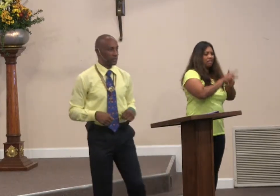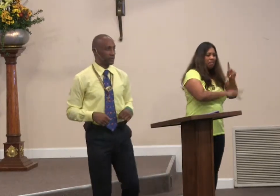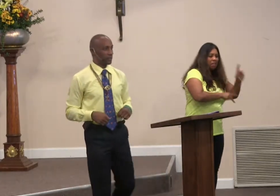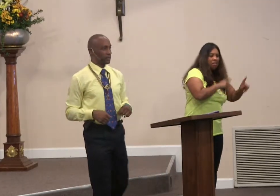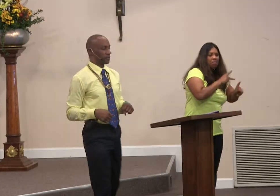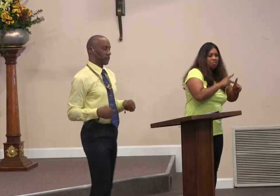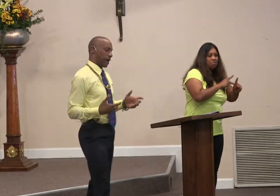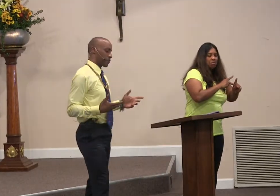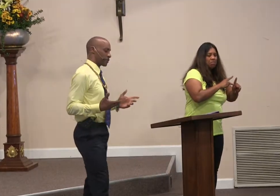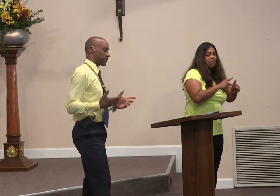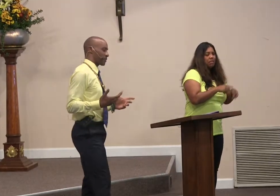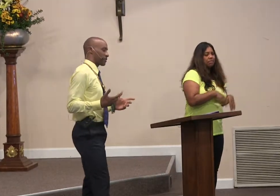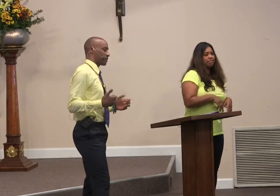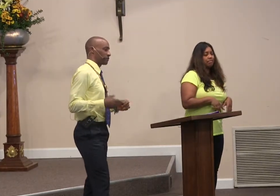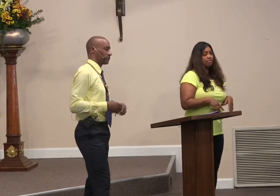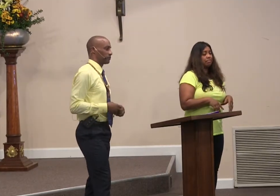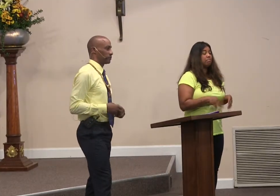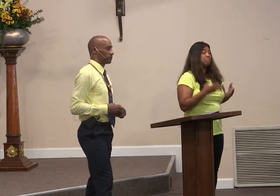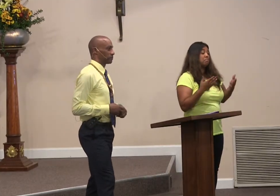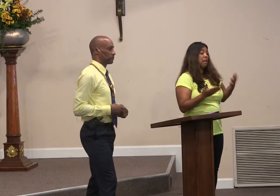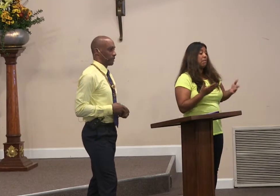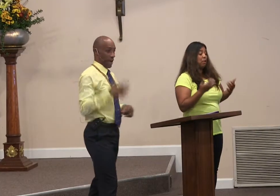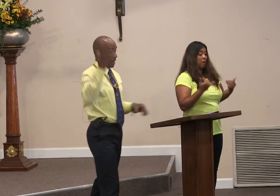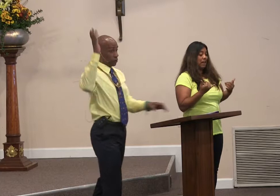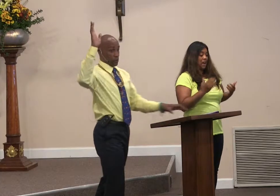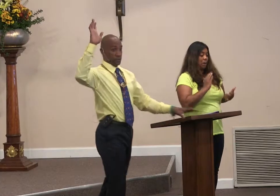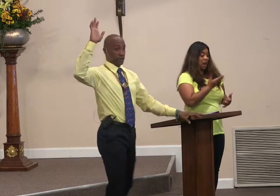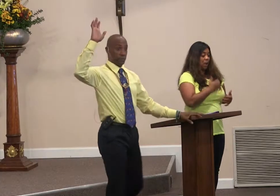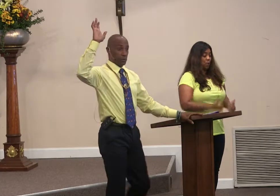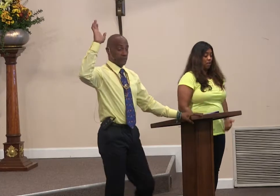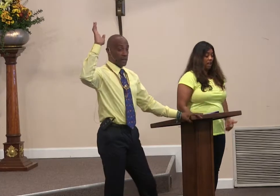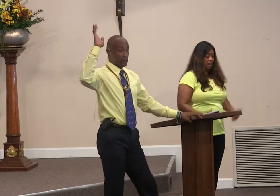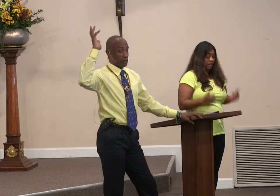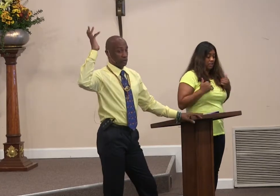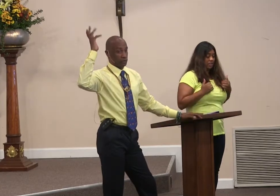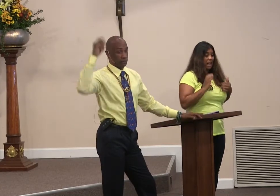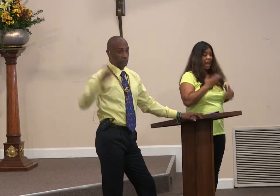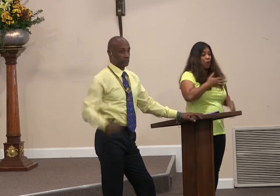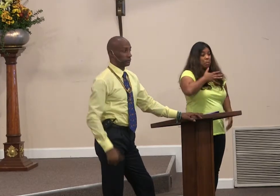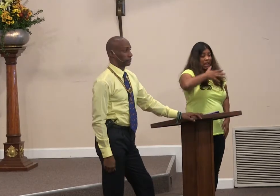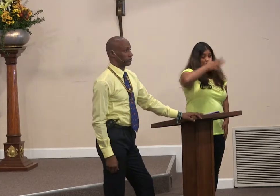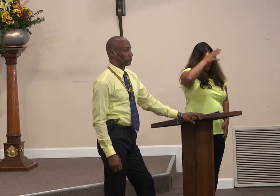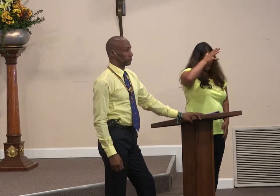lives, parents, I grew up in an abusive household.